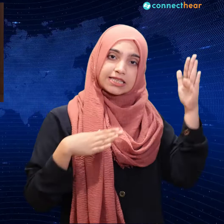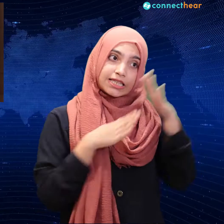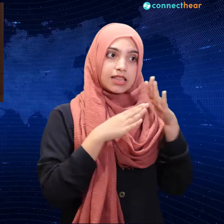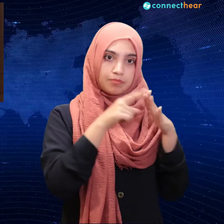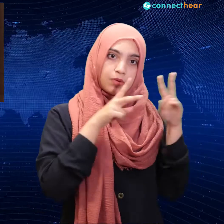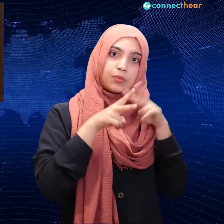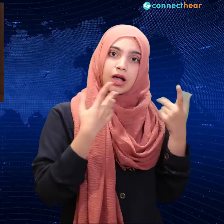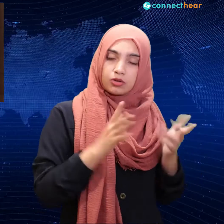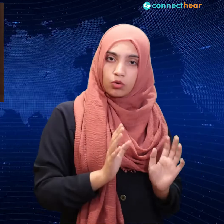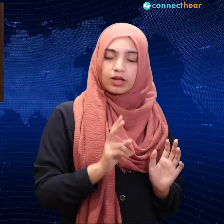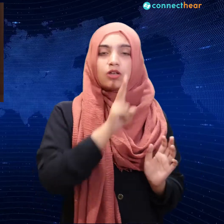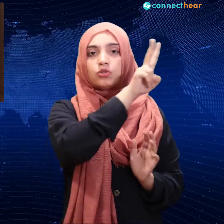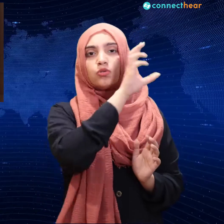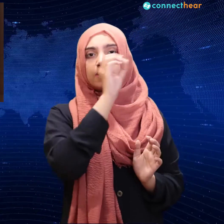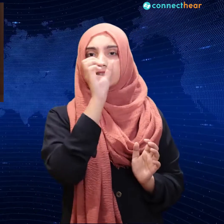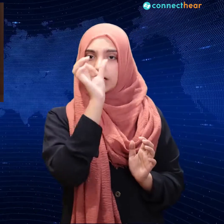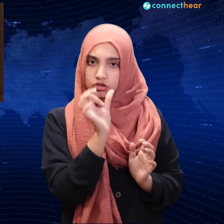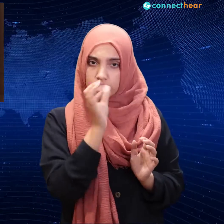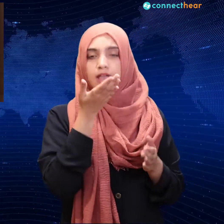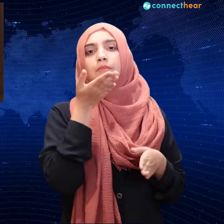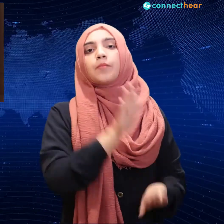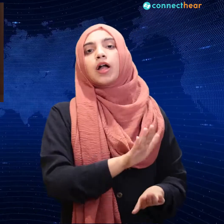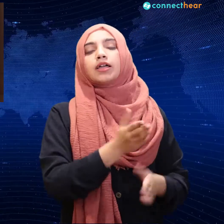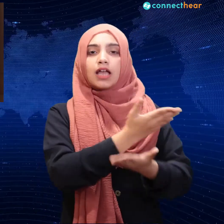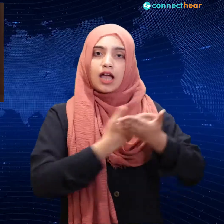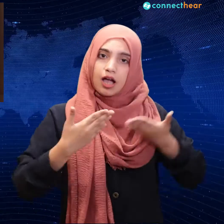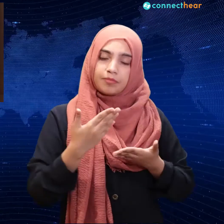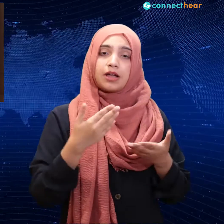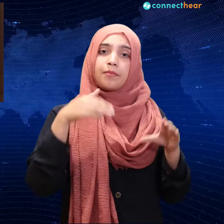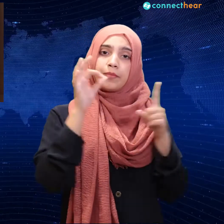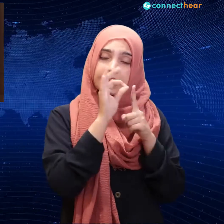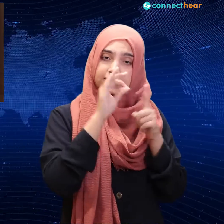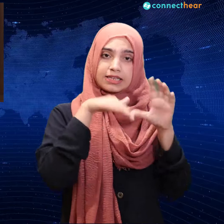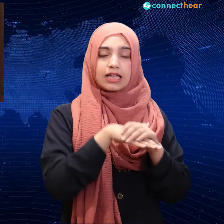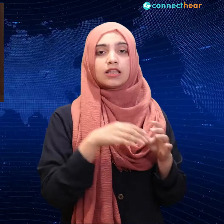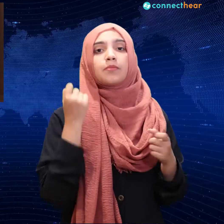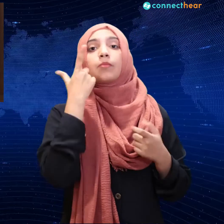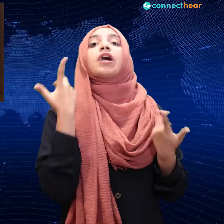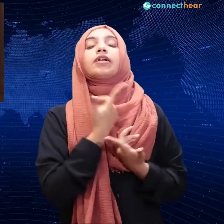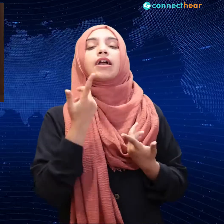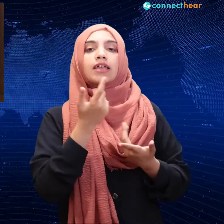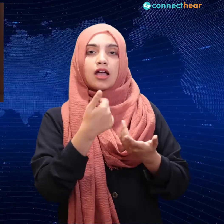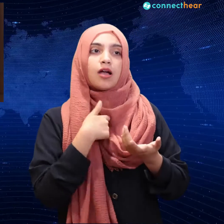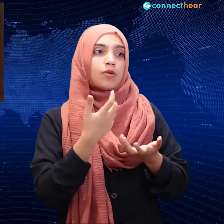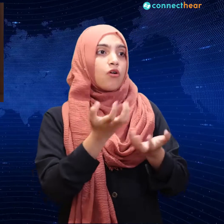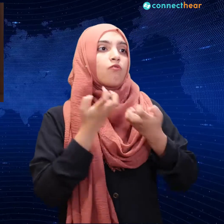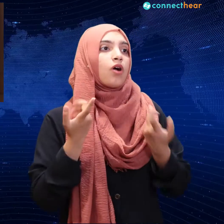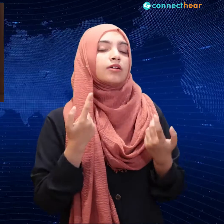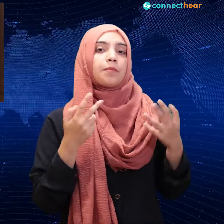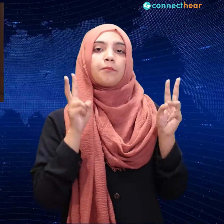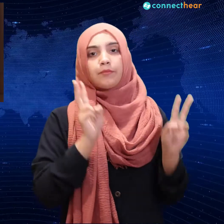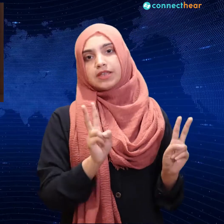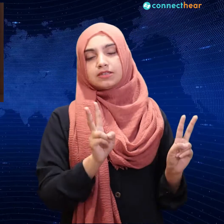After 2006, we in Pakistan began to realize that this is now going to become a quagmire for the US.